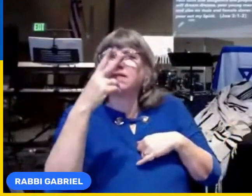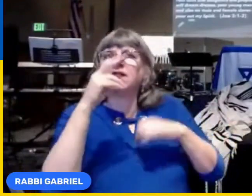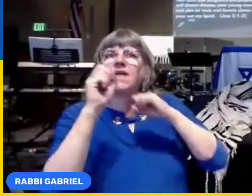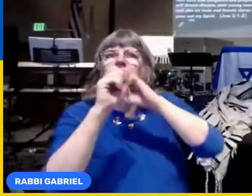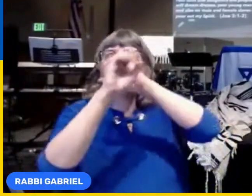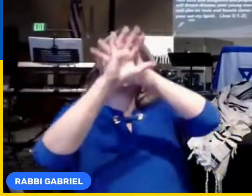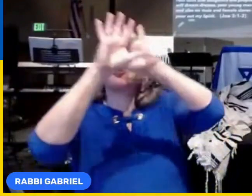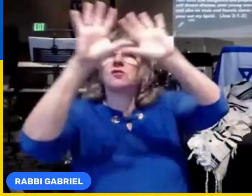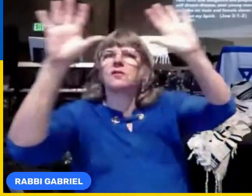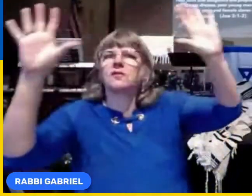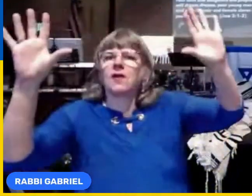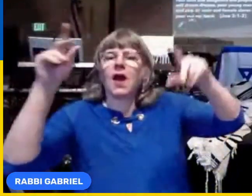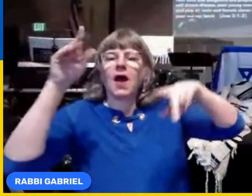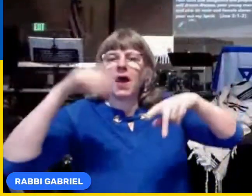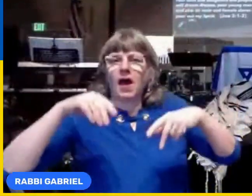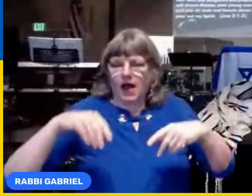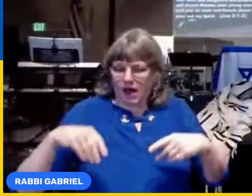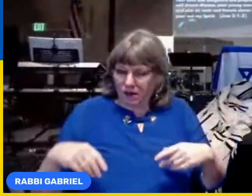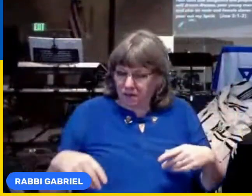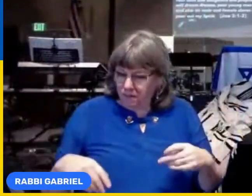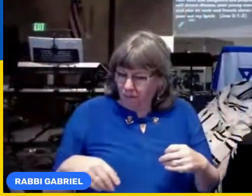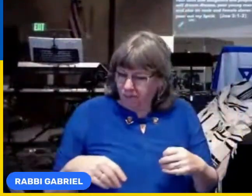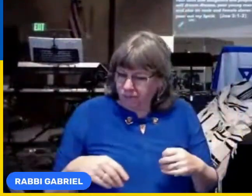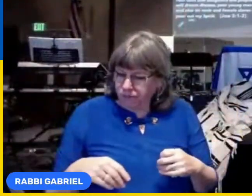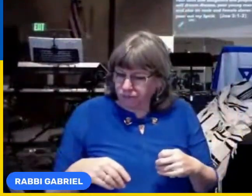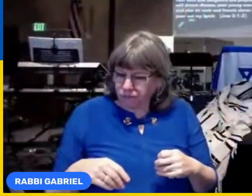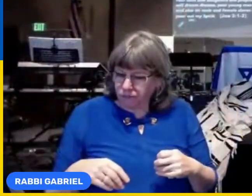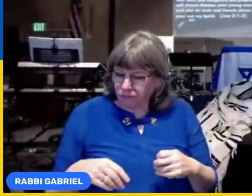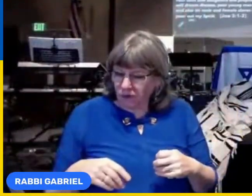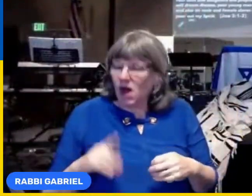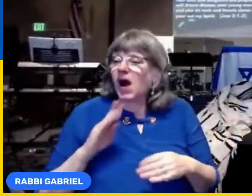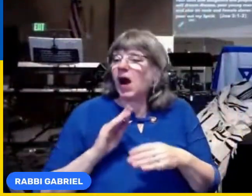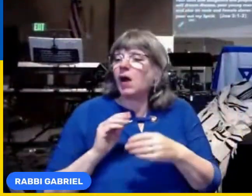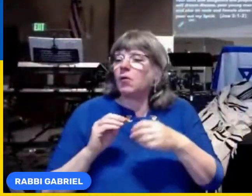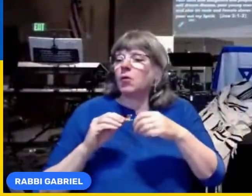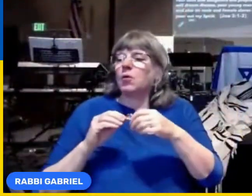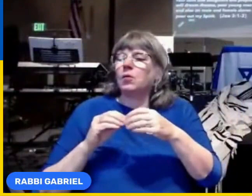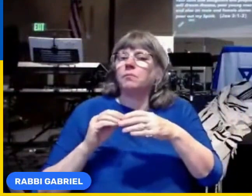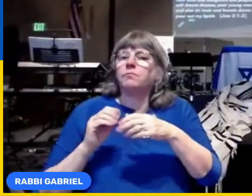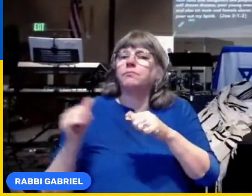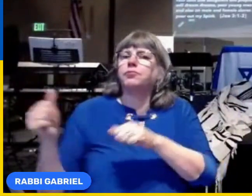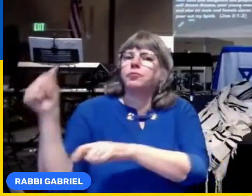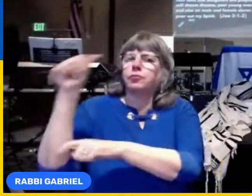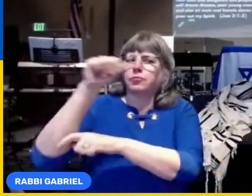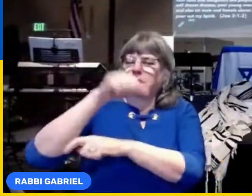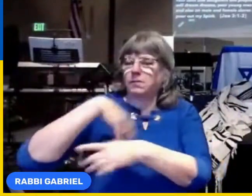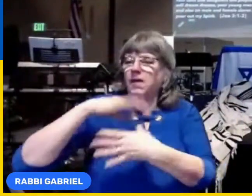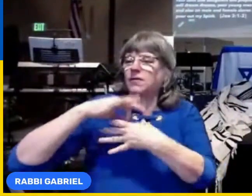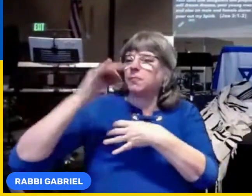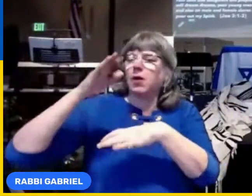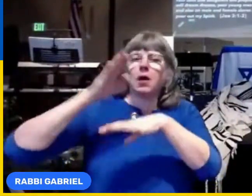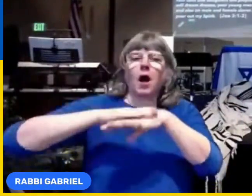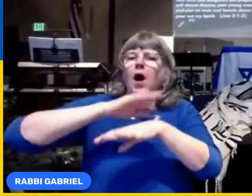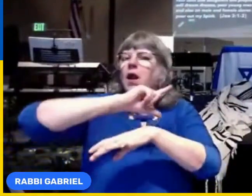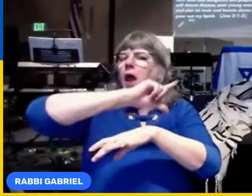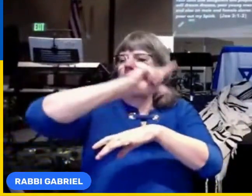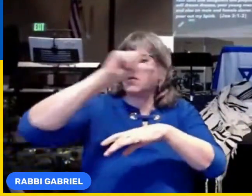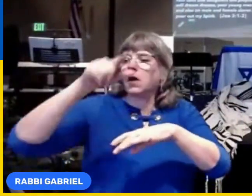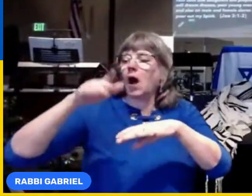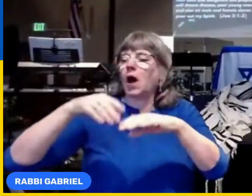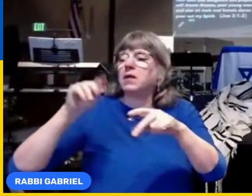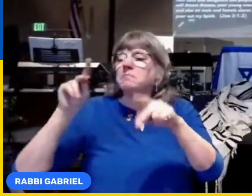visions. And also on male and female slaves in those days, I will pour out my spirit. God's spirit will go on